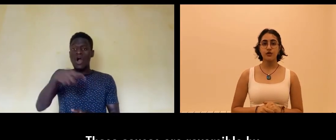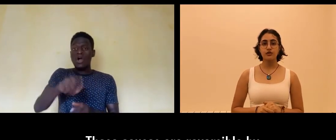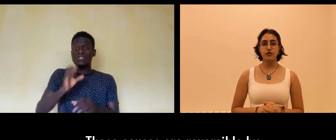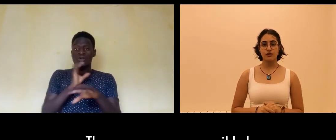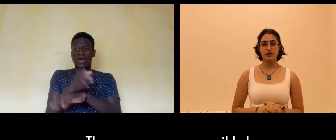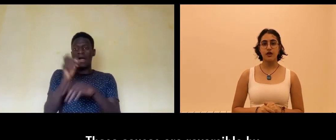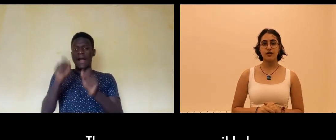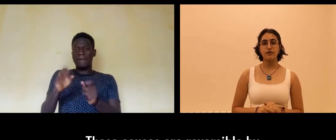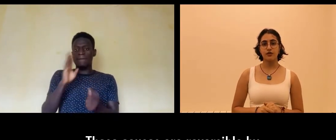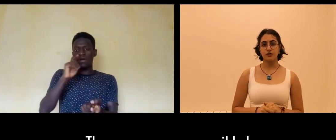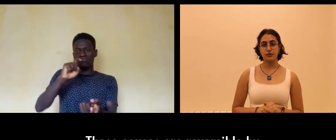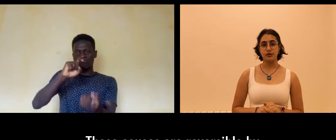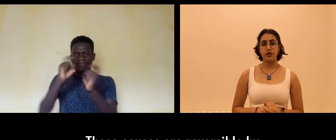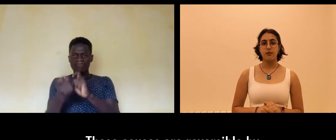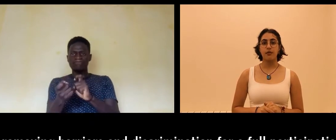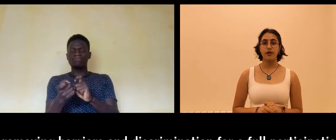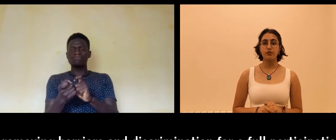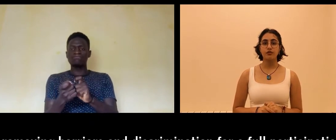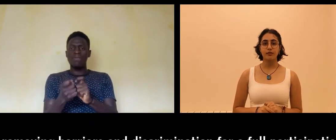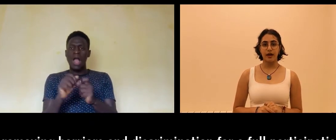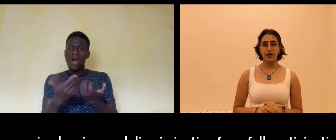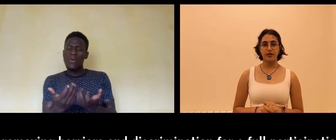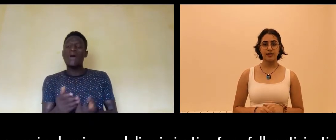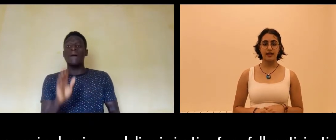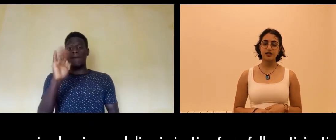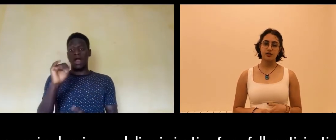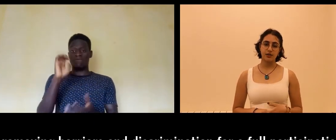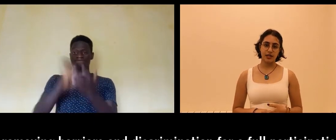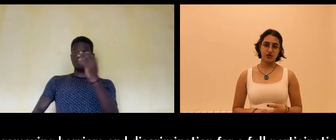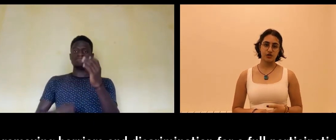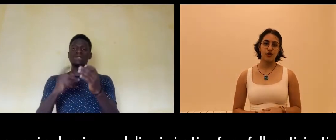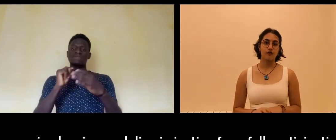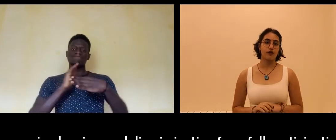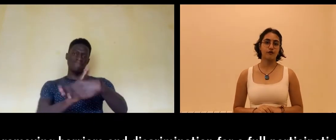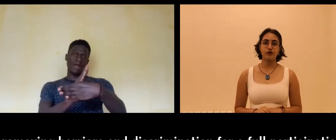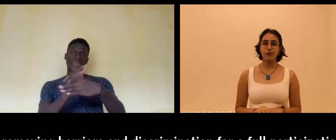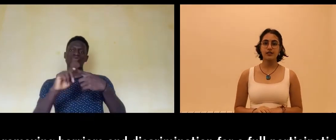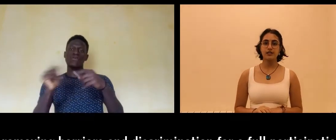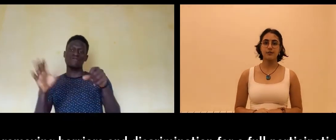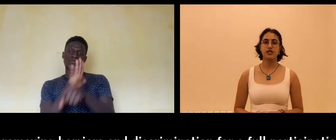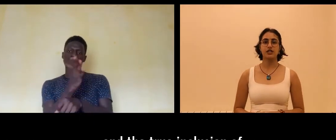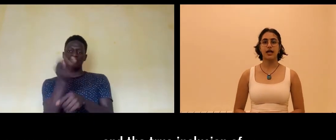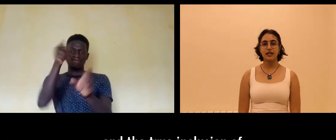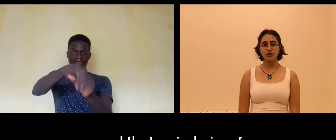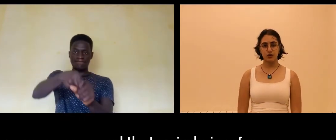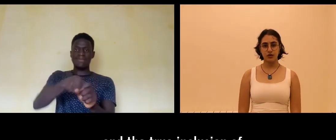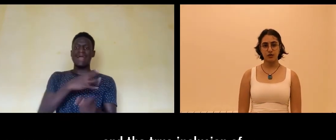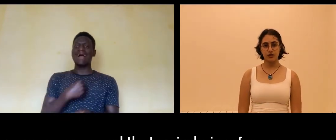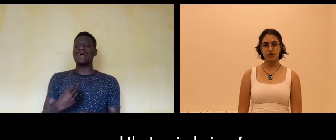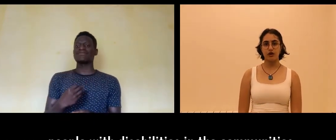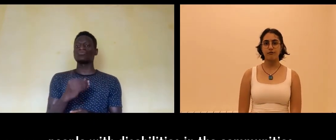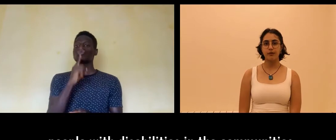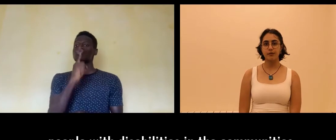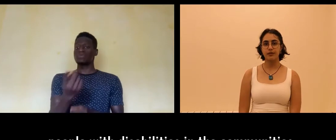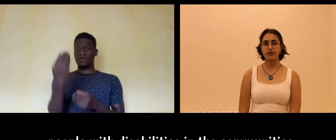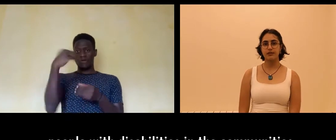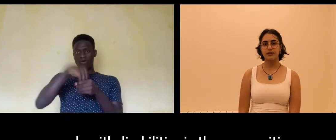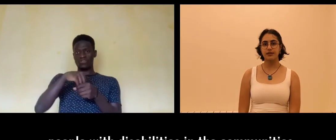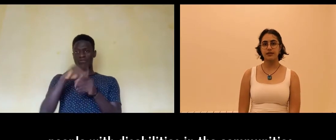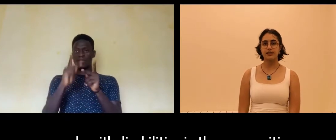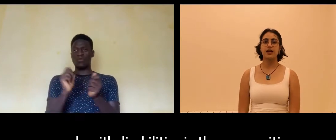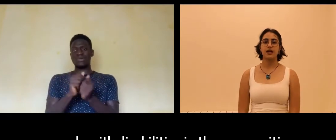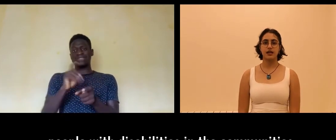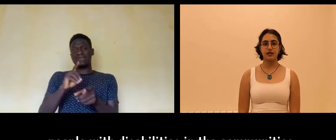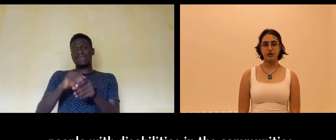Those causes are reversible by removing barriers and discrimination for a full participation and a true inclusion of people with